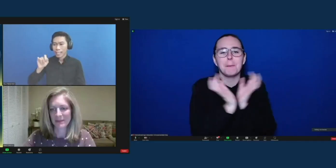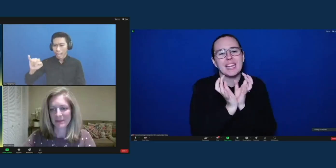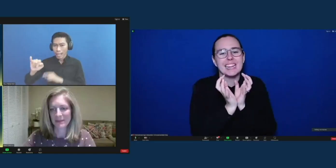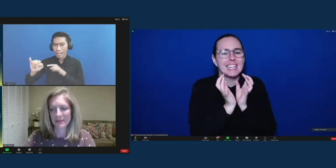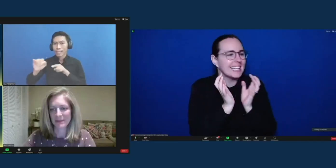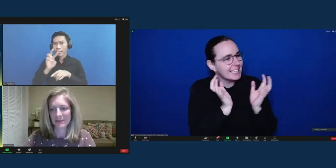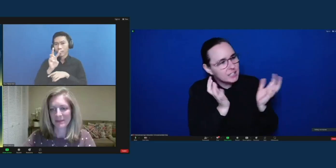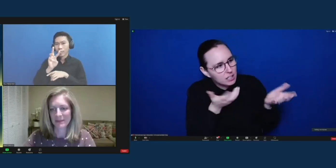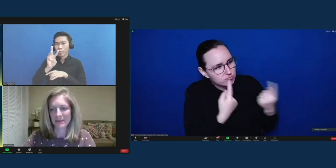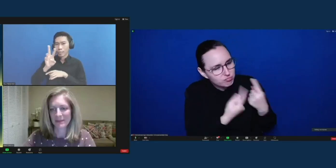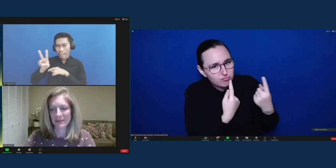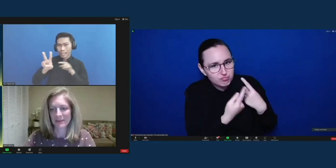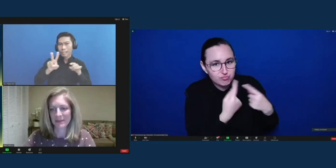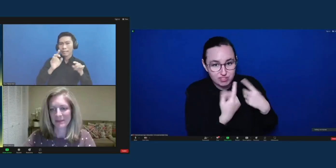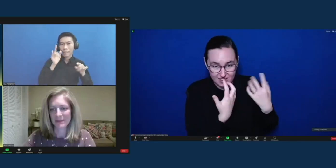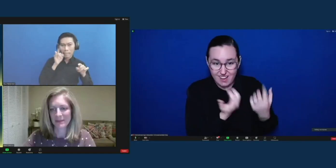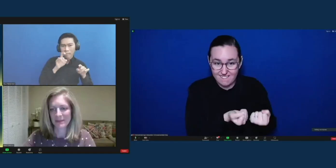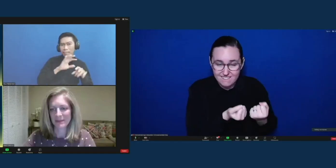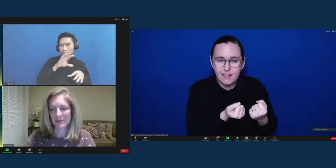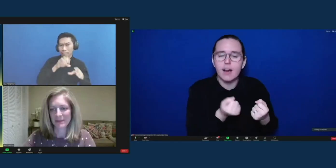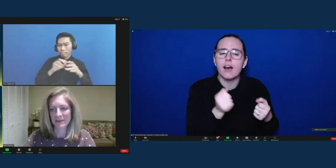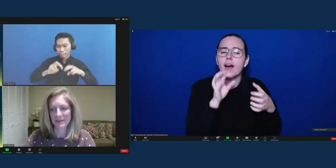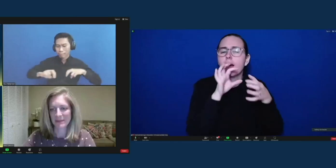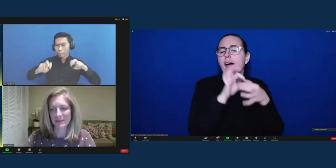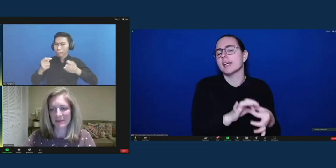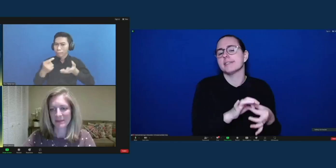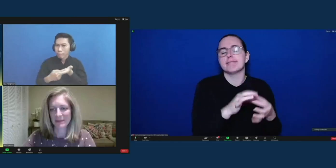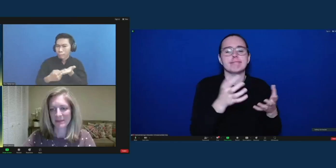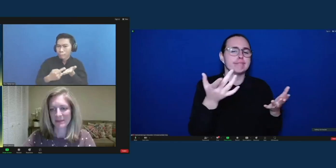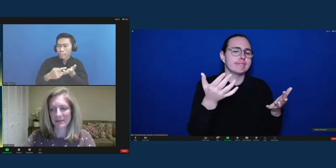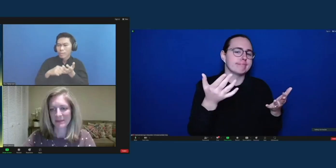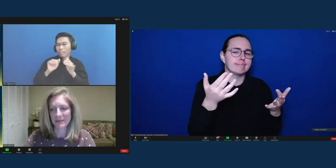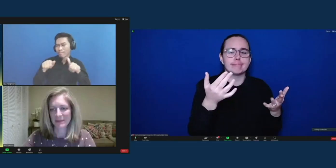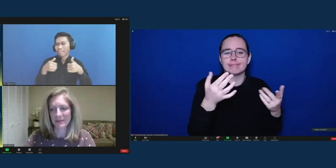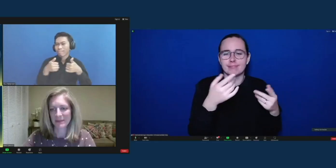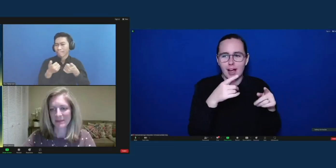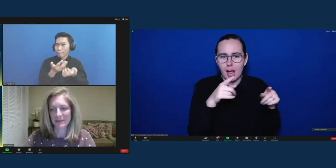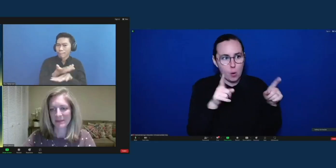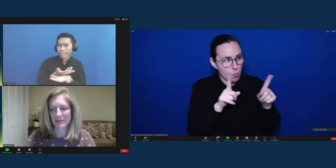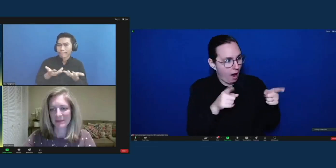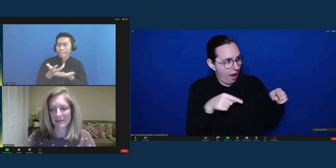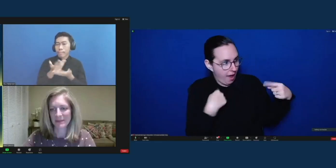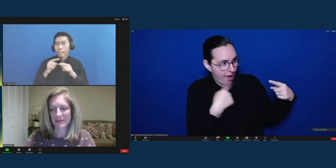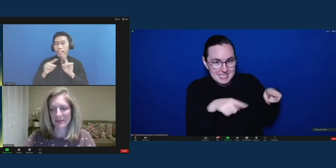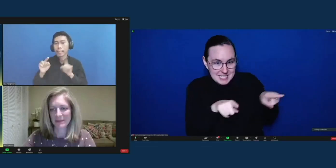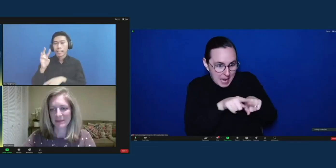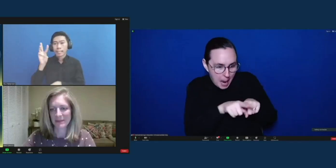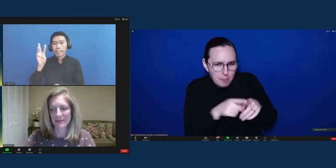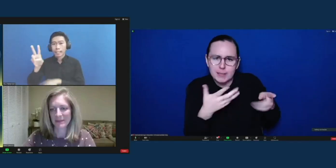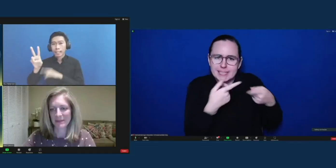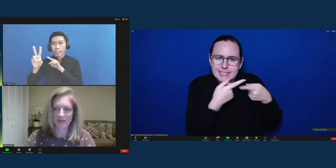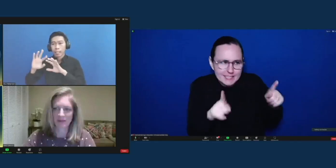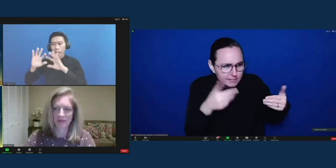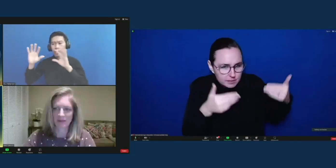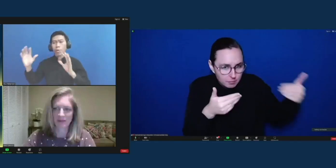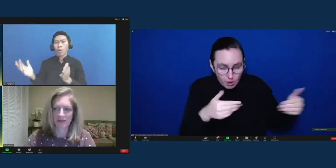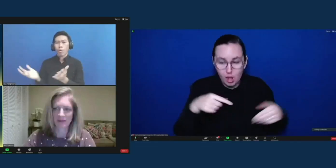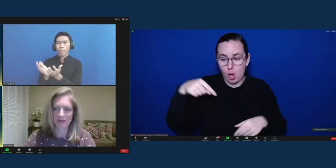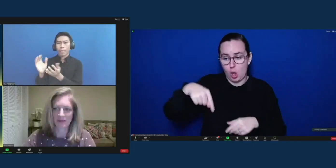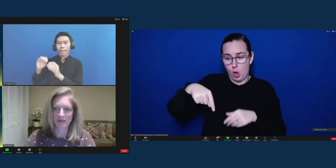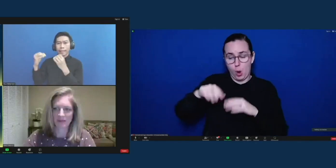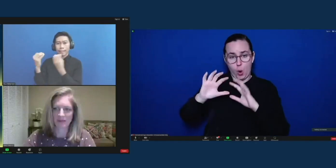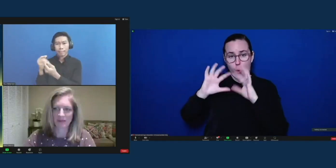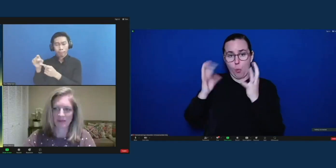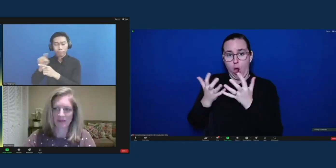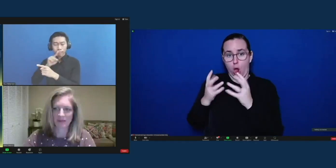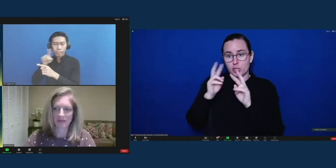of the pain points. You're right, but first for World Vision, as a global organization, we have